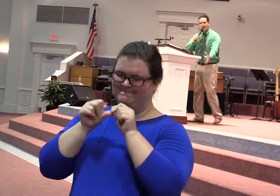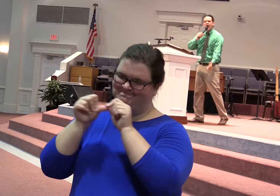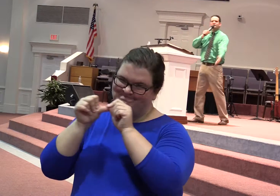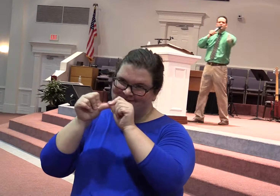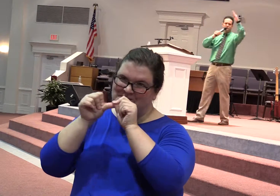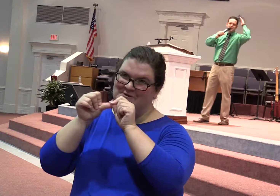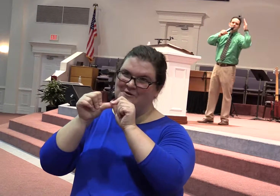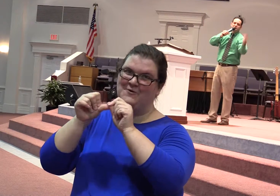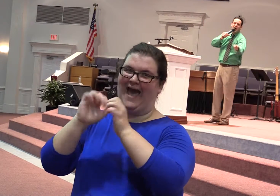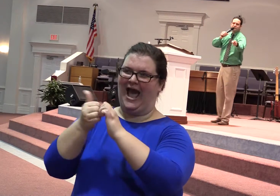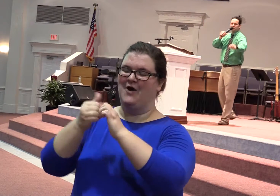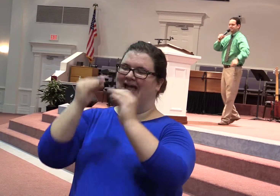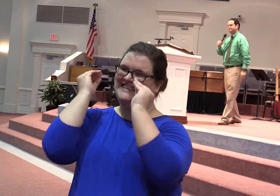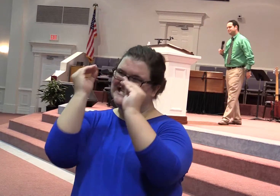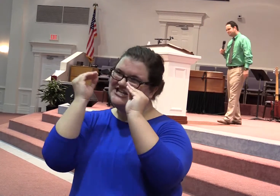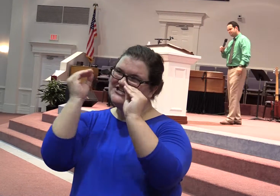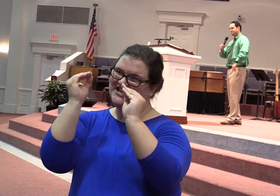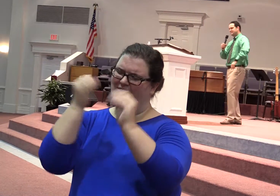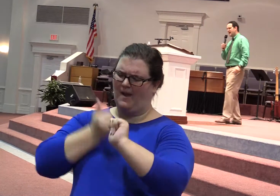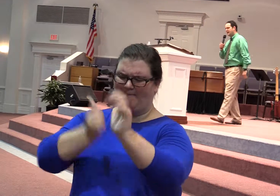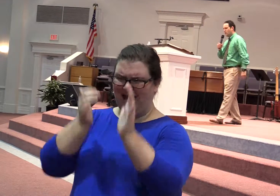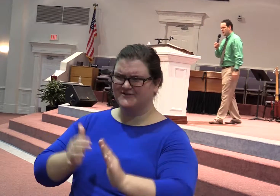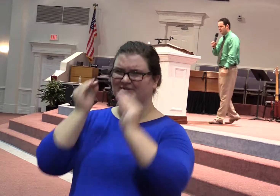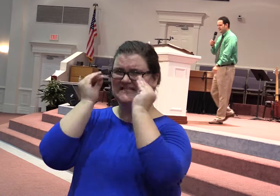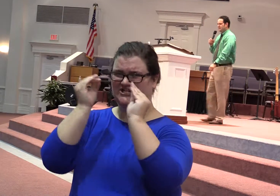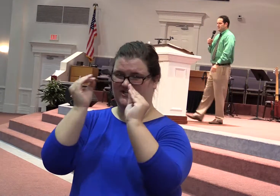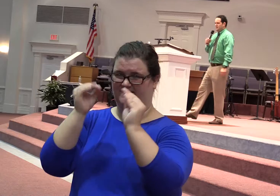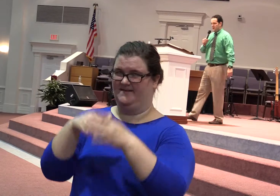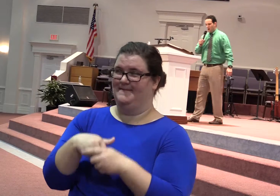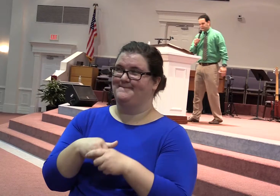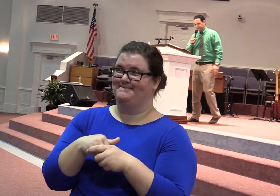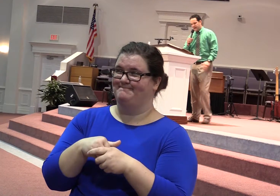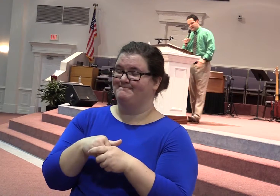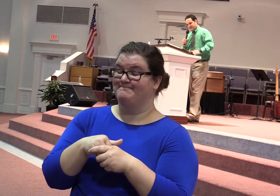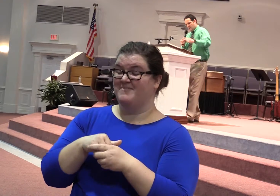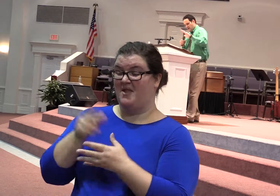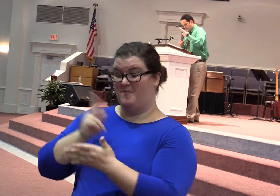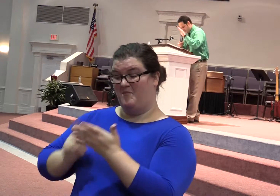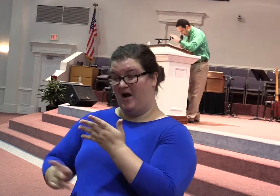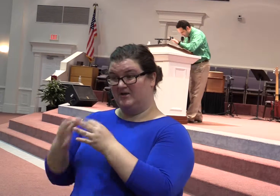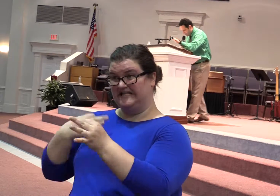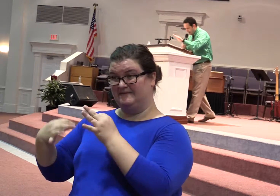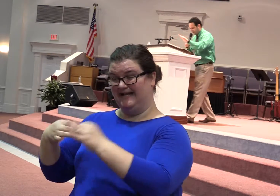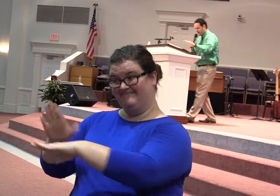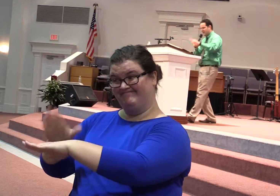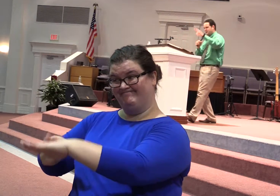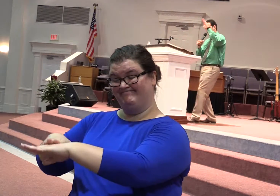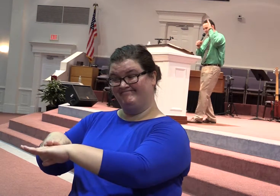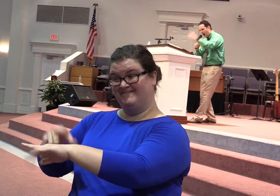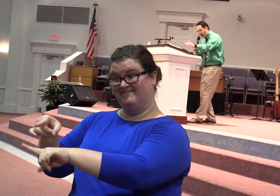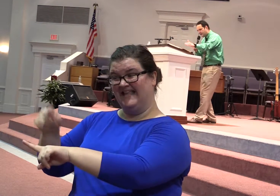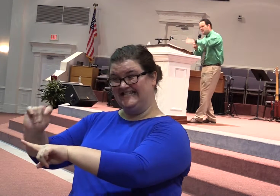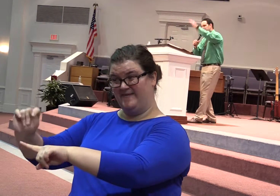the apostles' doctrine. Right. Hallelujah. Paul was saying, "Be careful, my son, that